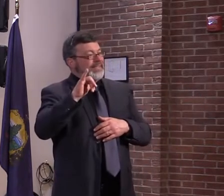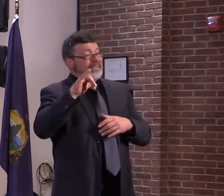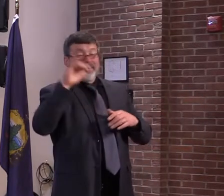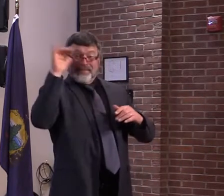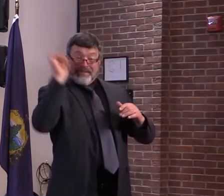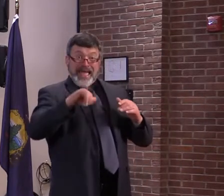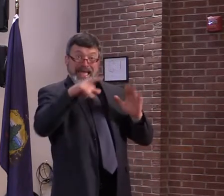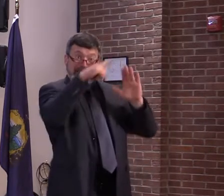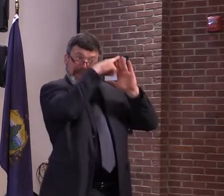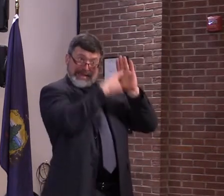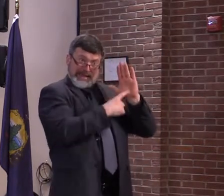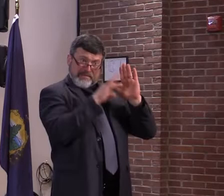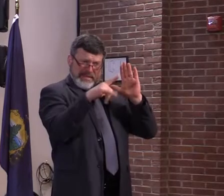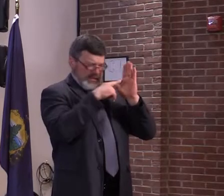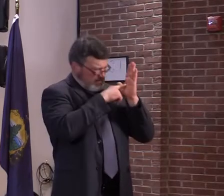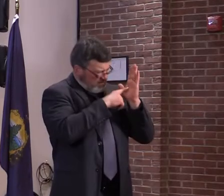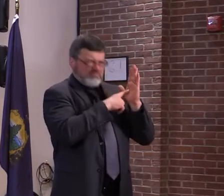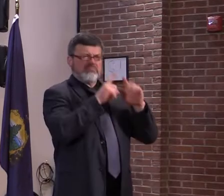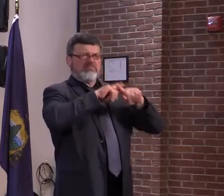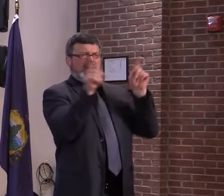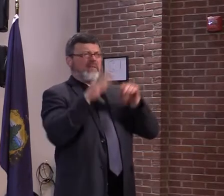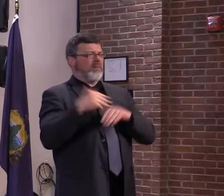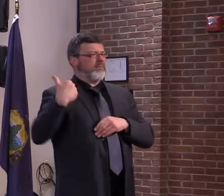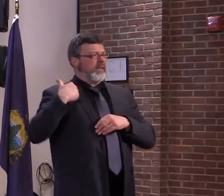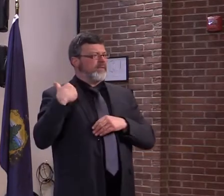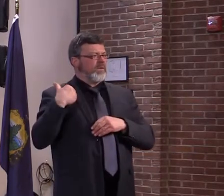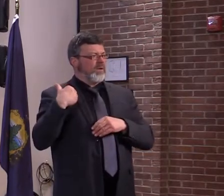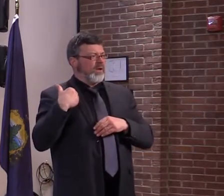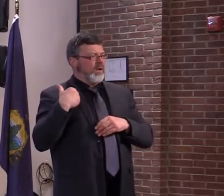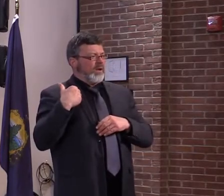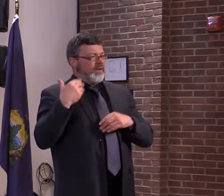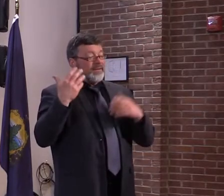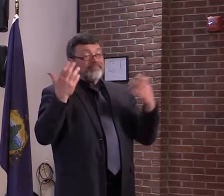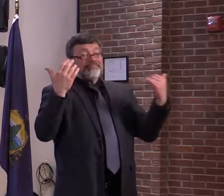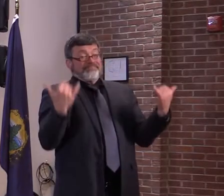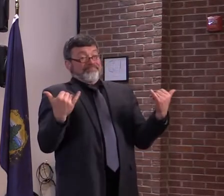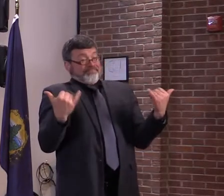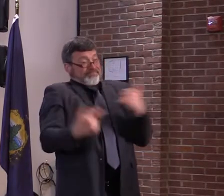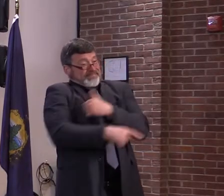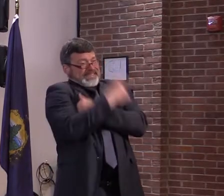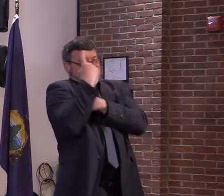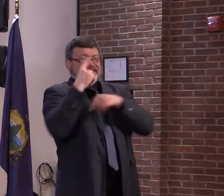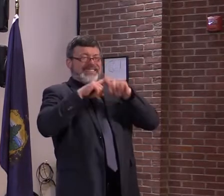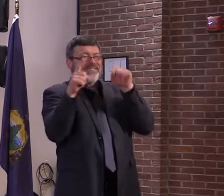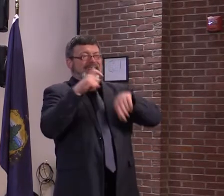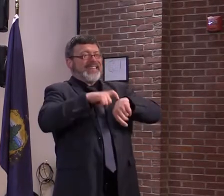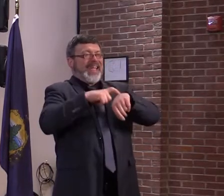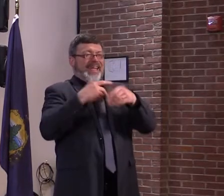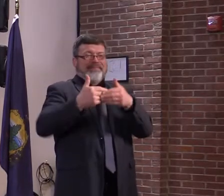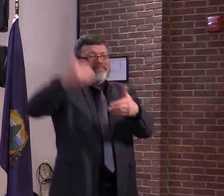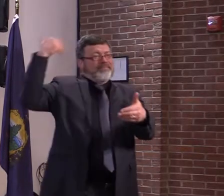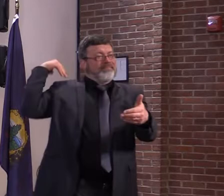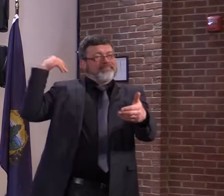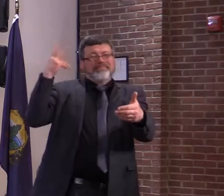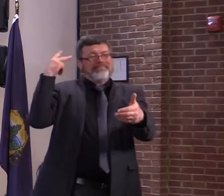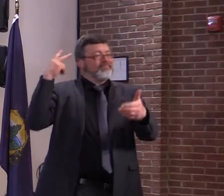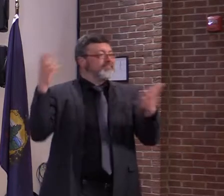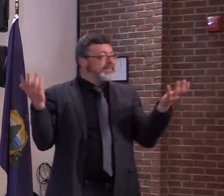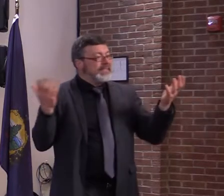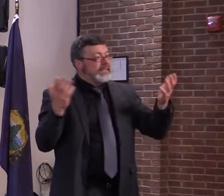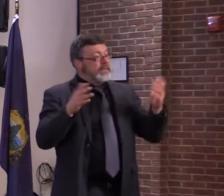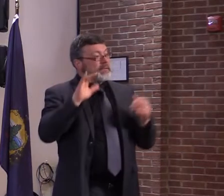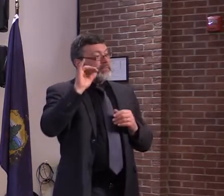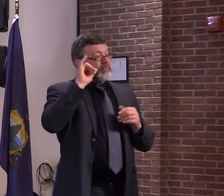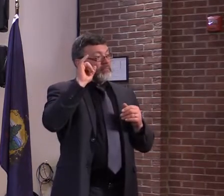now, and I think that again, I will sign this one if there's nothing technical